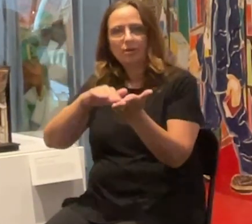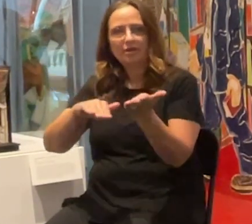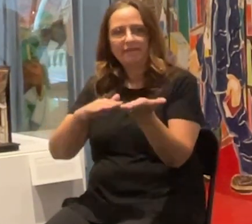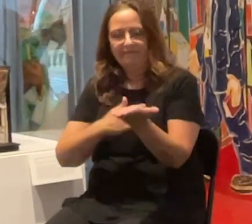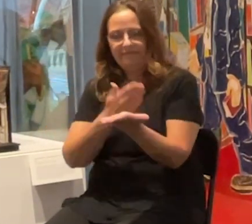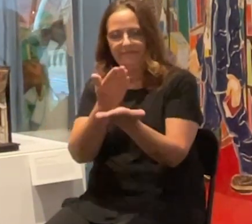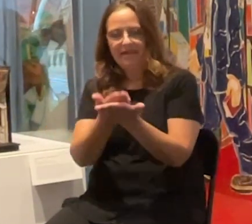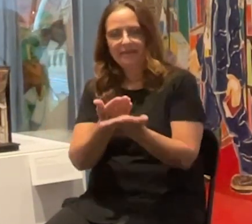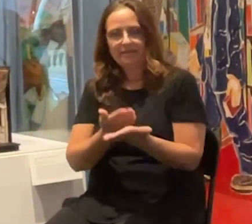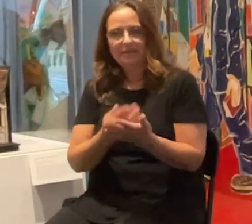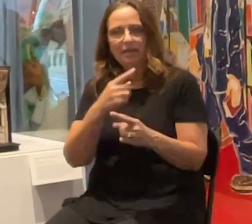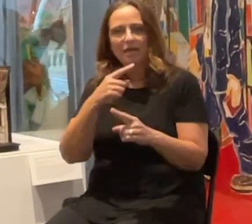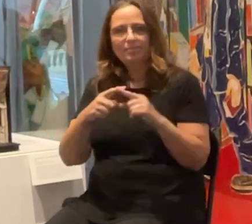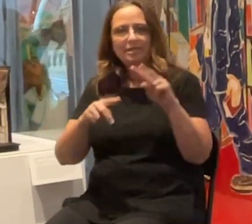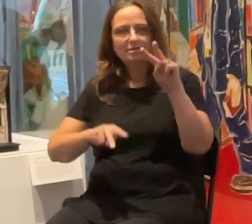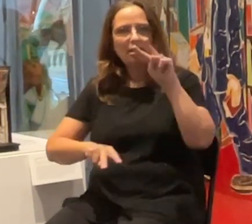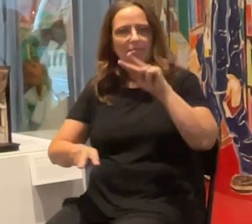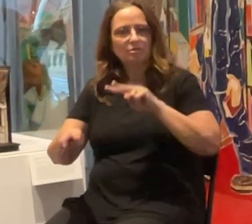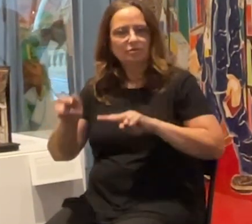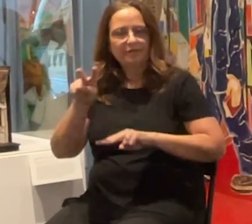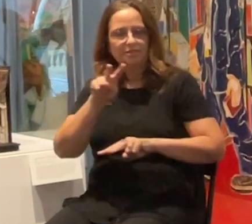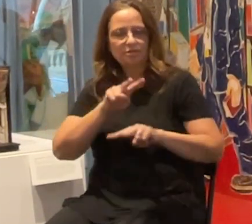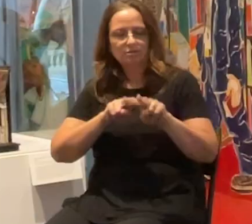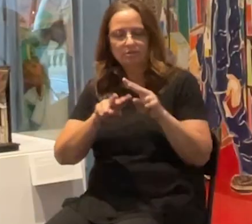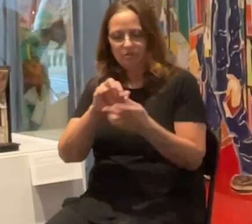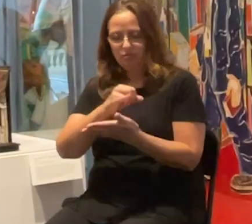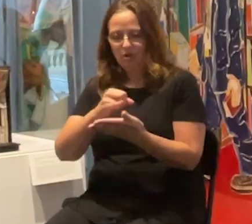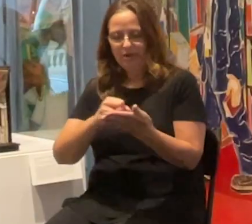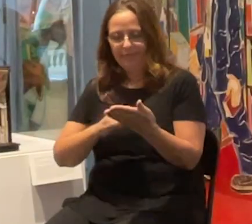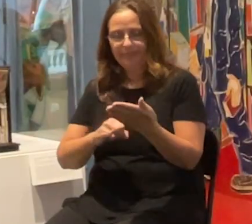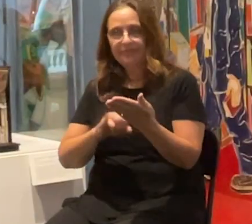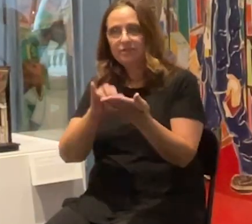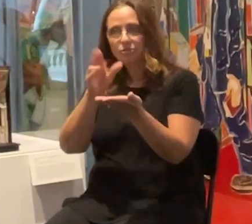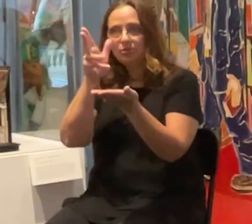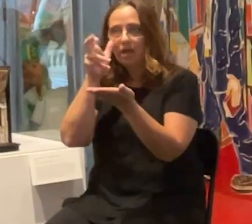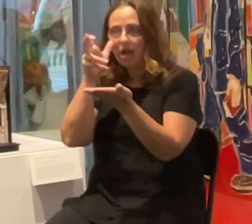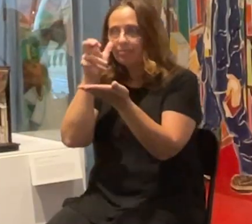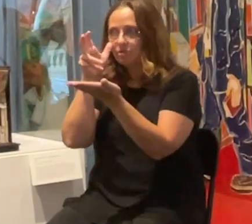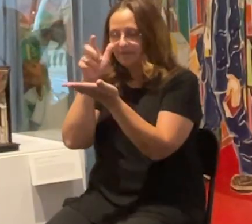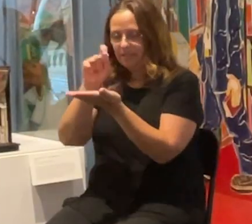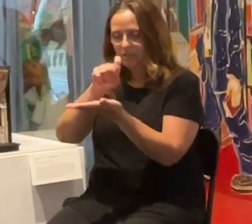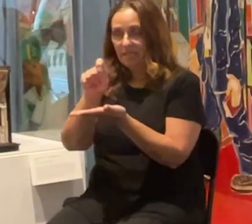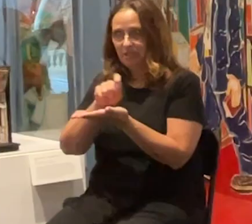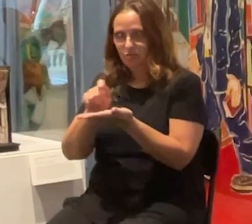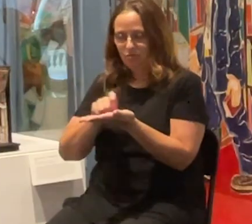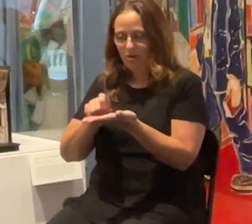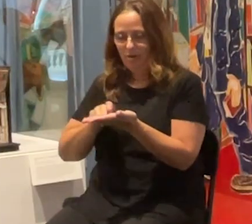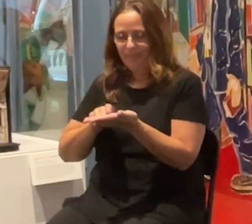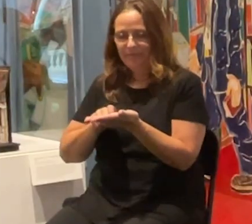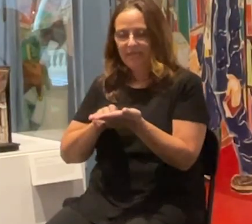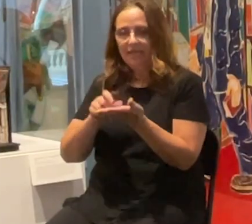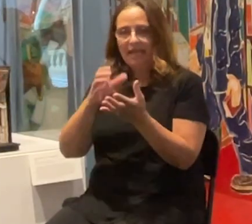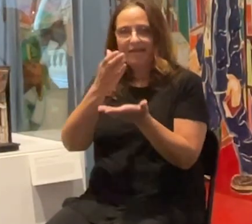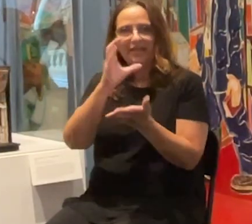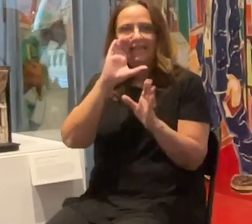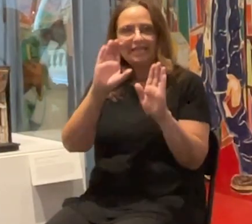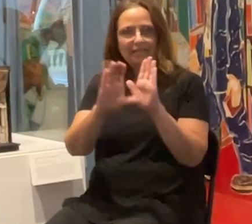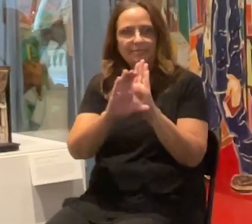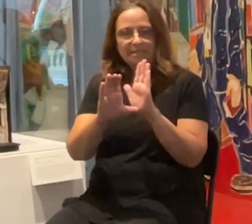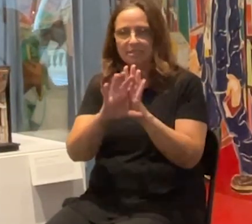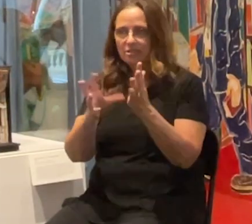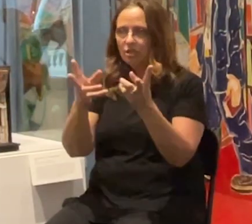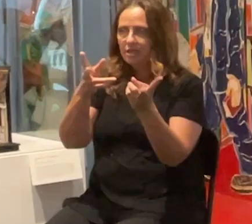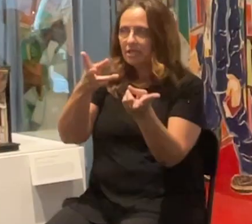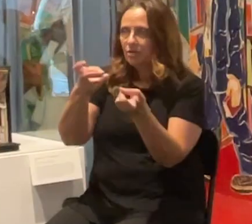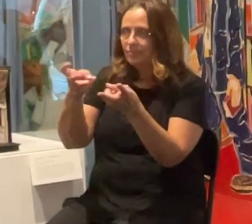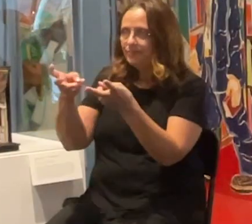and observational, you know, drawing and gathering images in a way, and then you shuffle them together in a